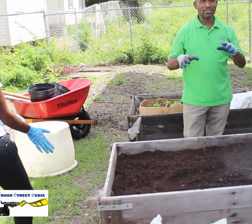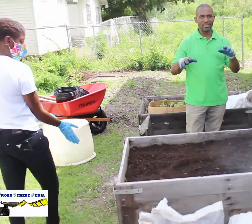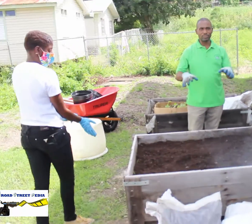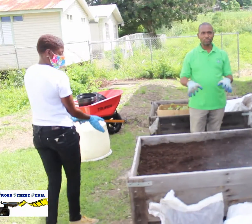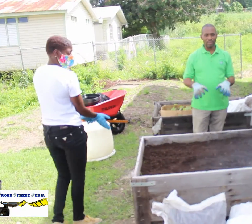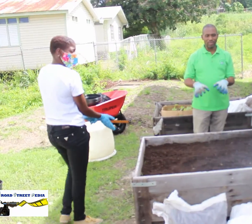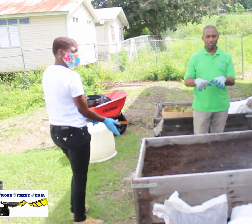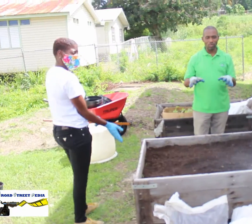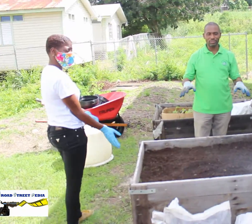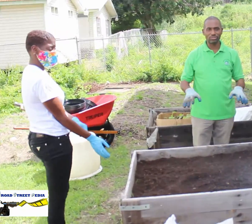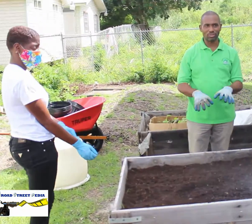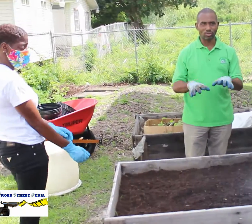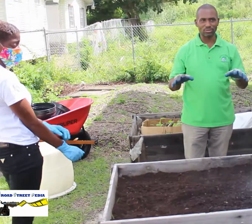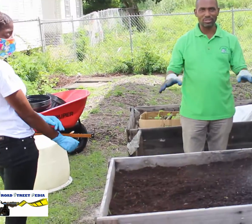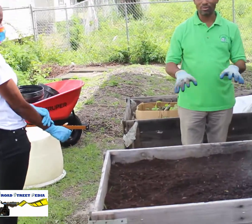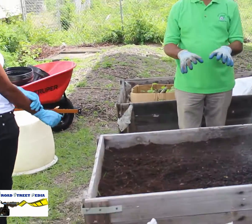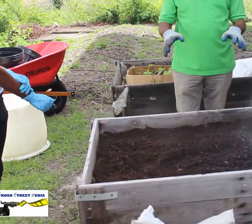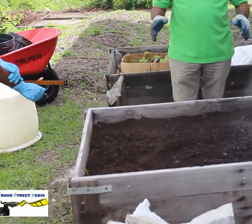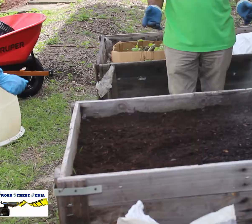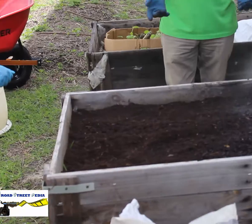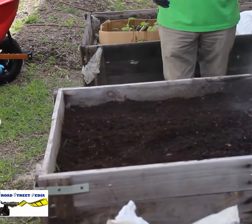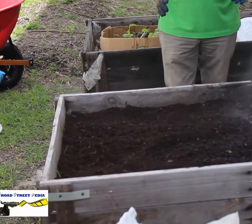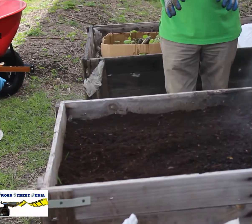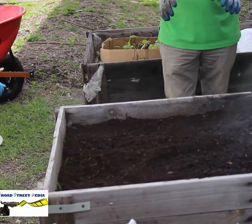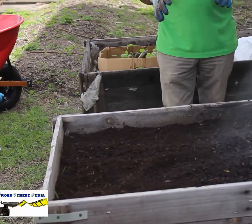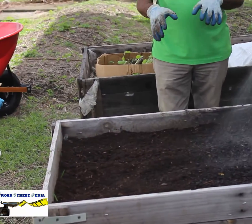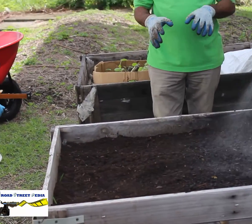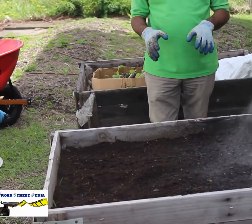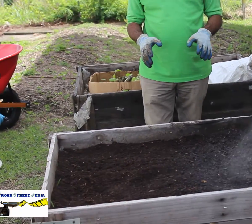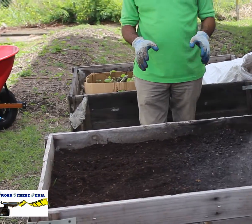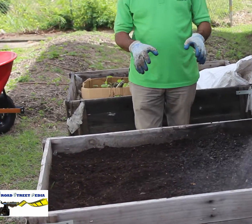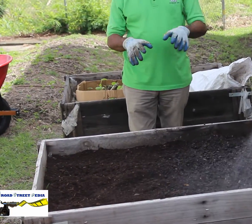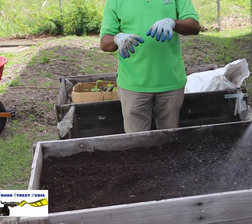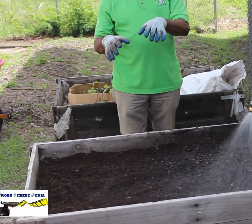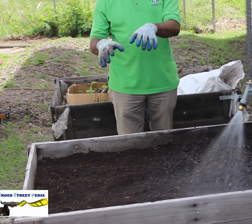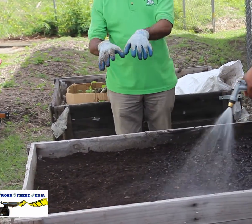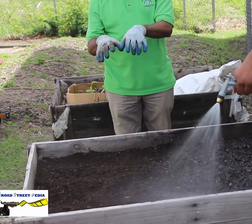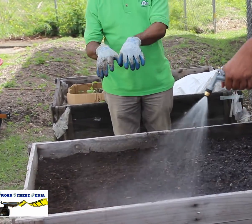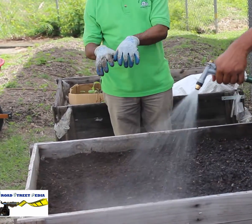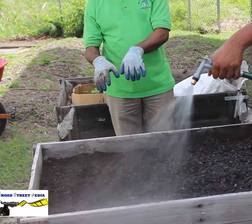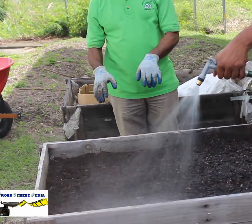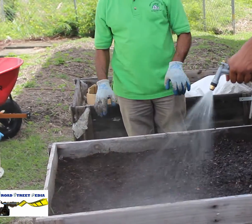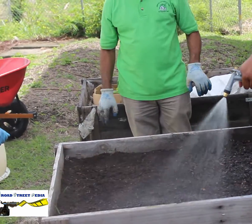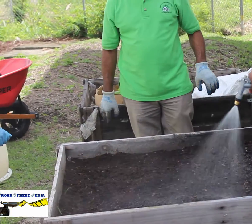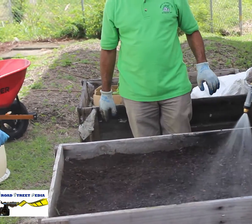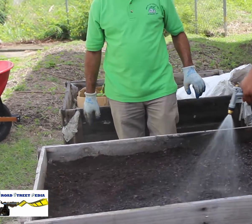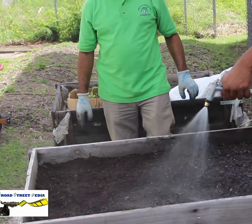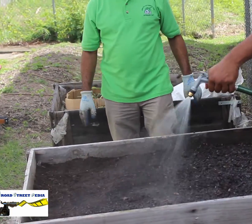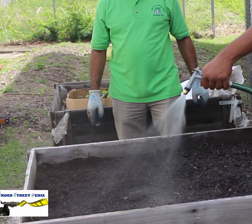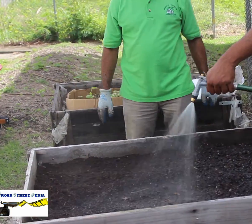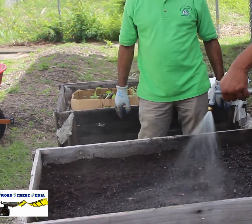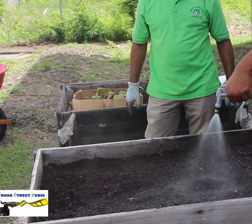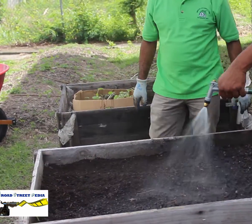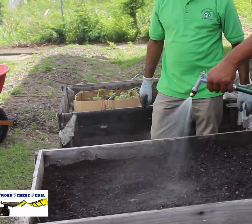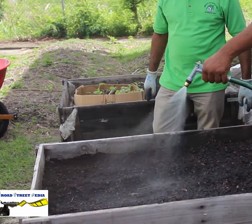This is to ensure that the moisture goes down, so that when we plant, the moisture will be inside.